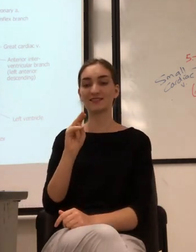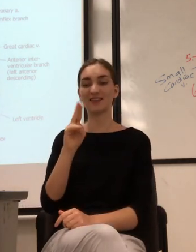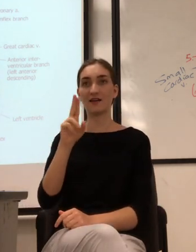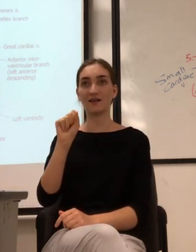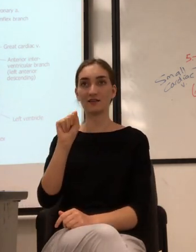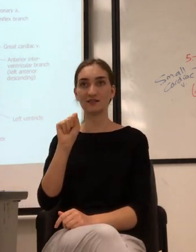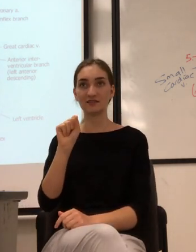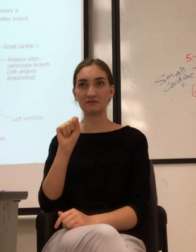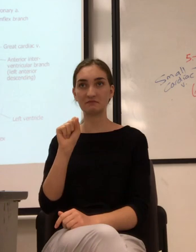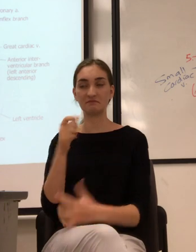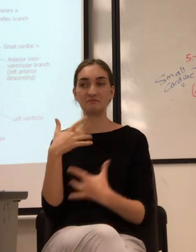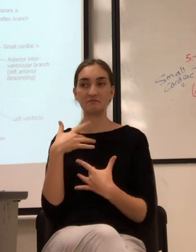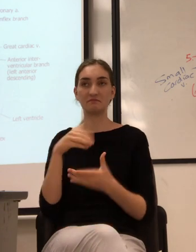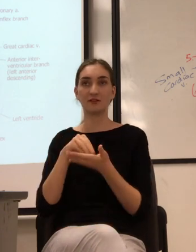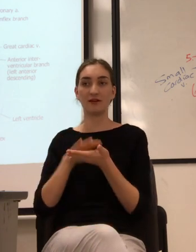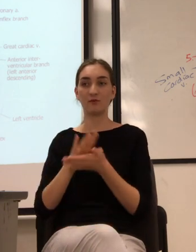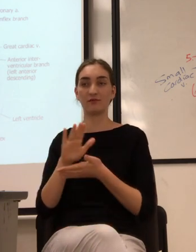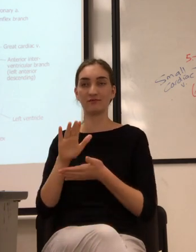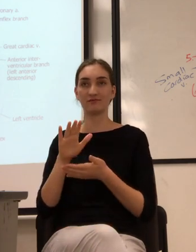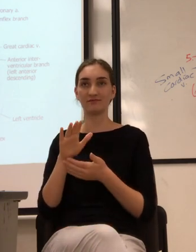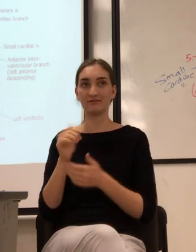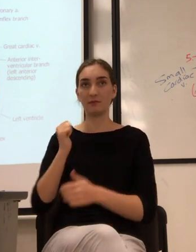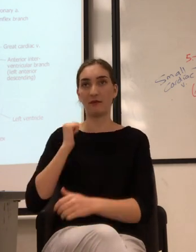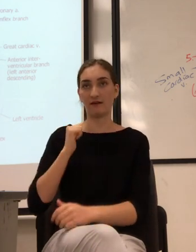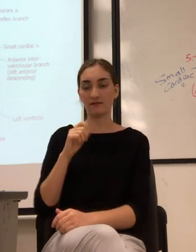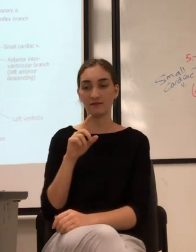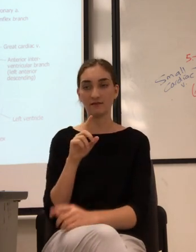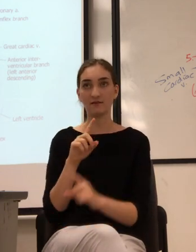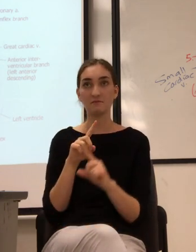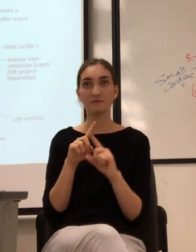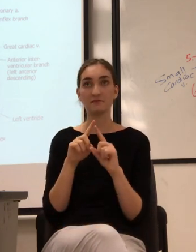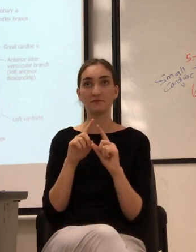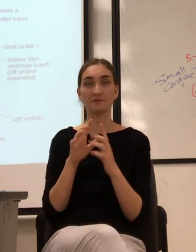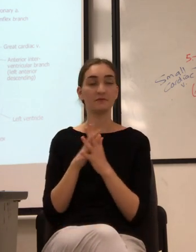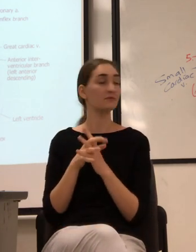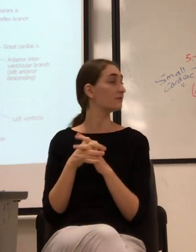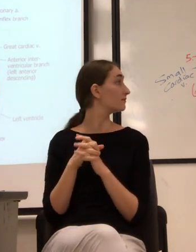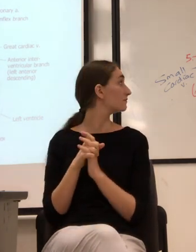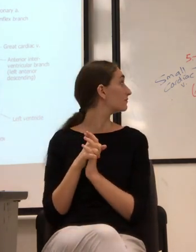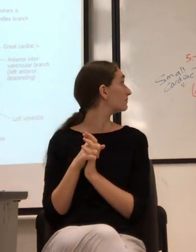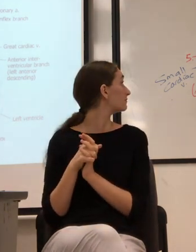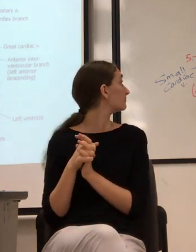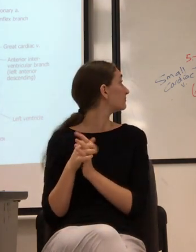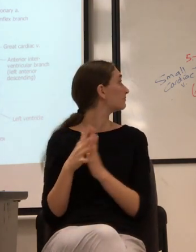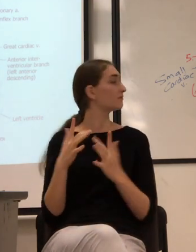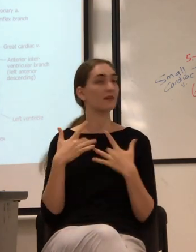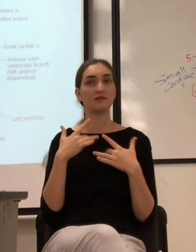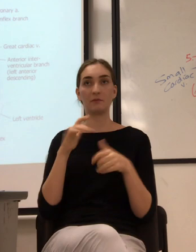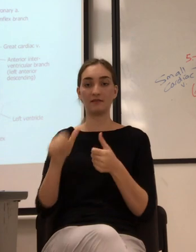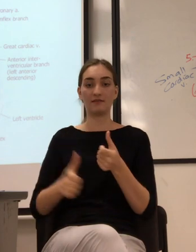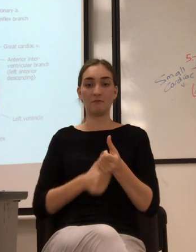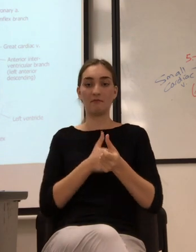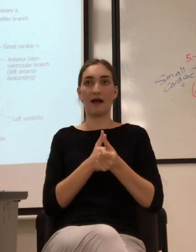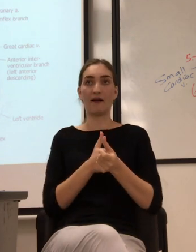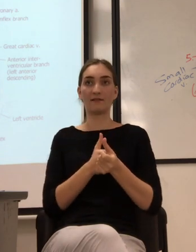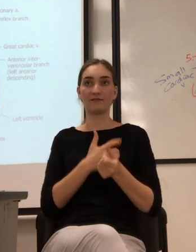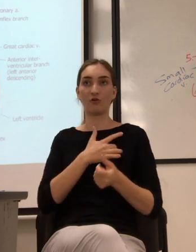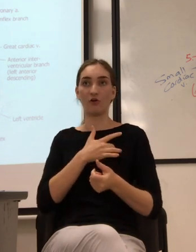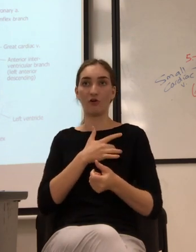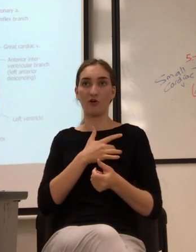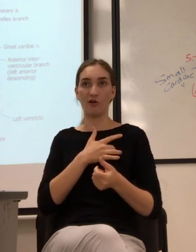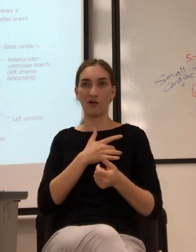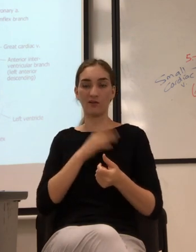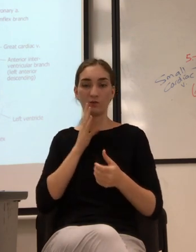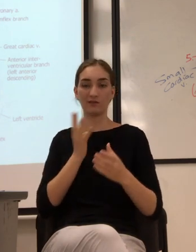usually see it on the back. It's gonna usually like on the back of the heart going into the right atrium